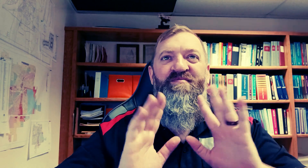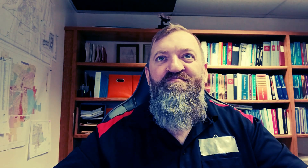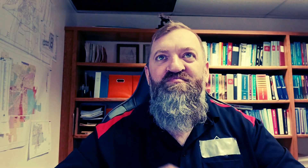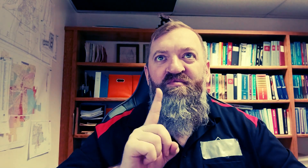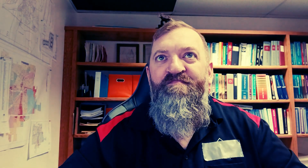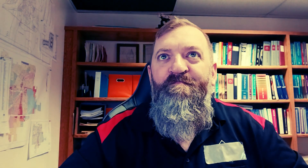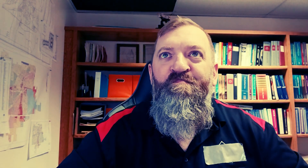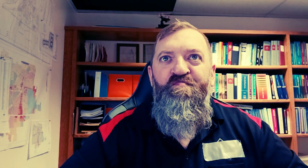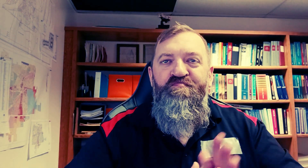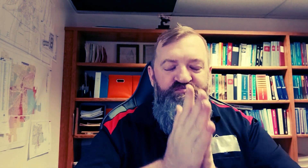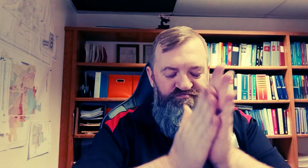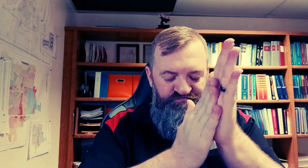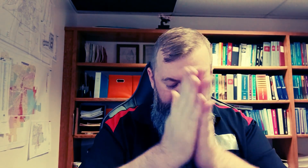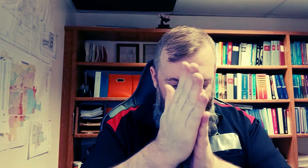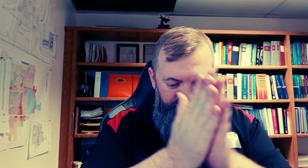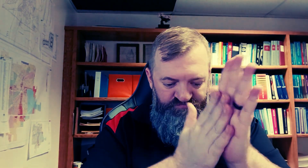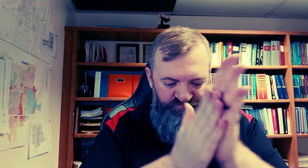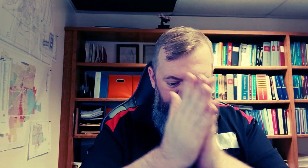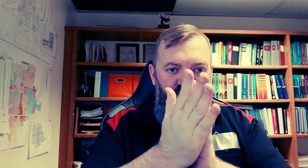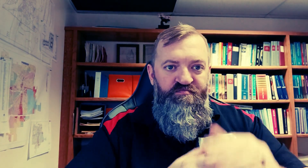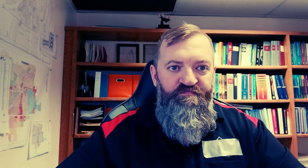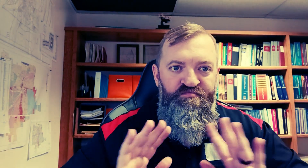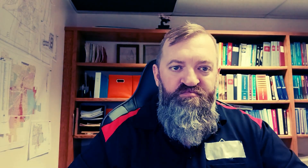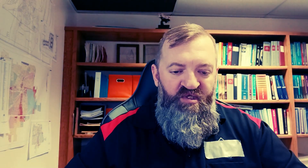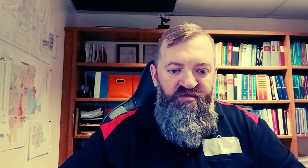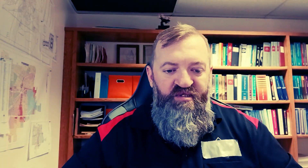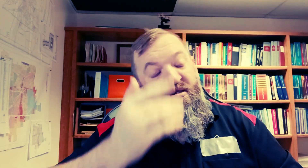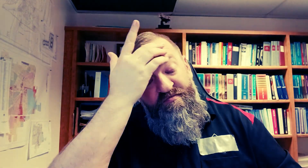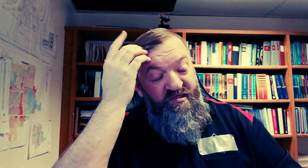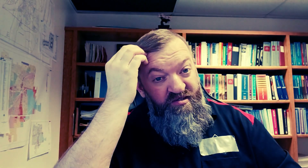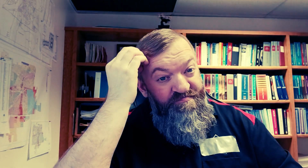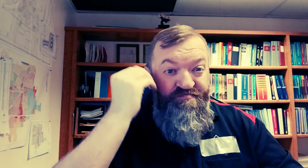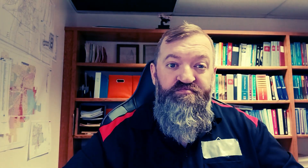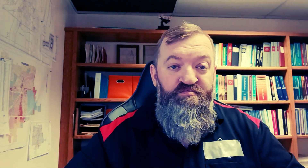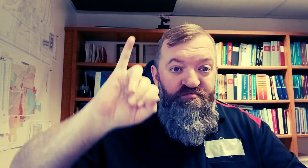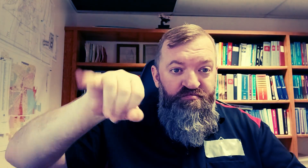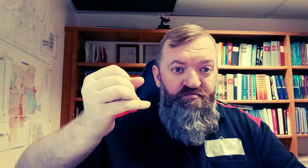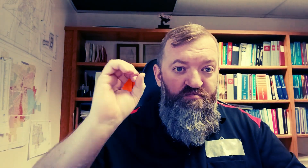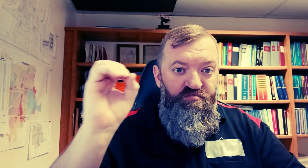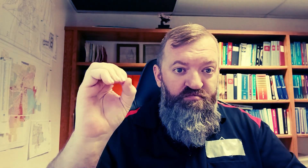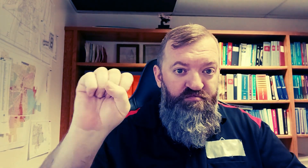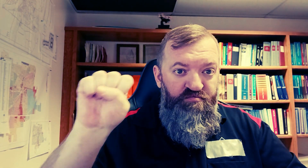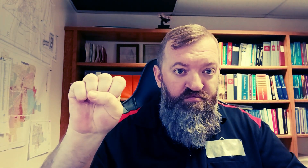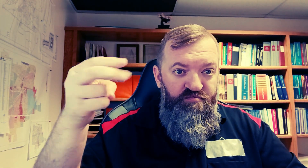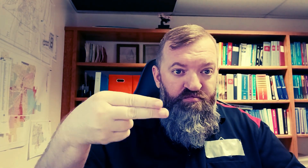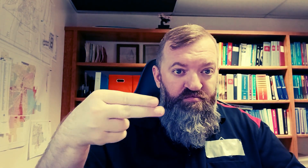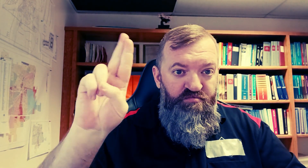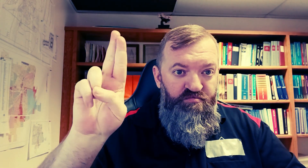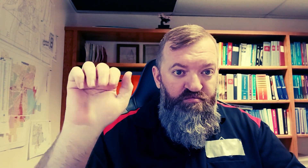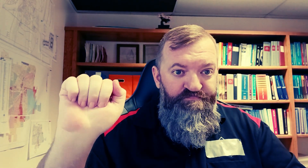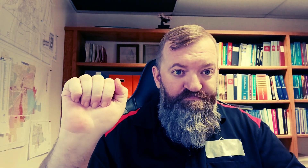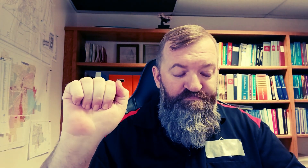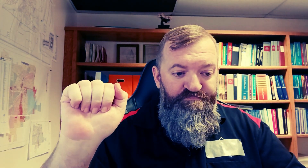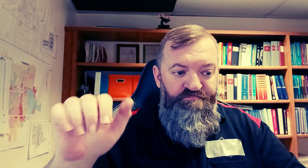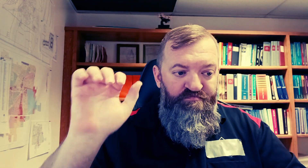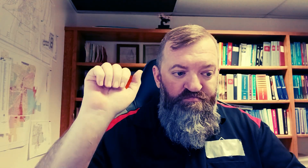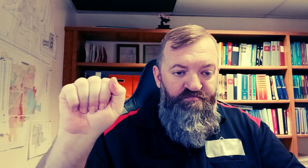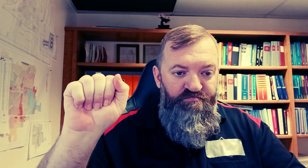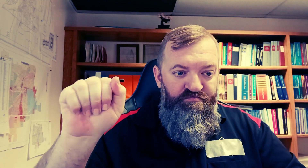my positioning and form. By the end, I was incredibly confident in my ability to introduce